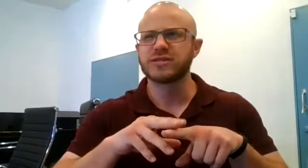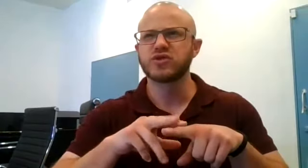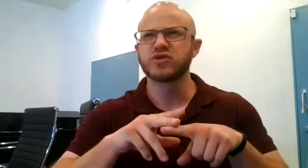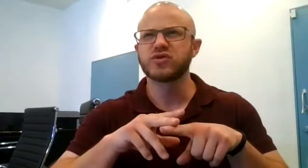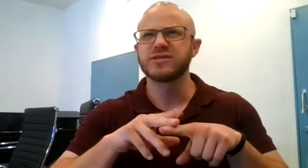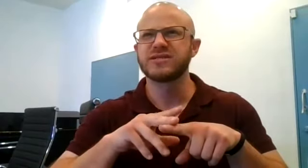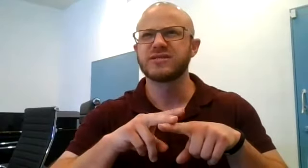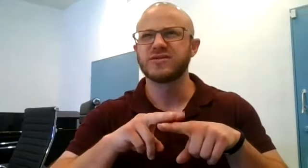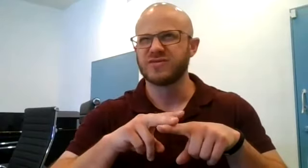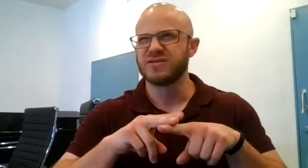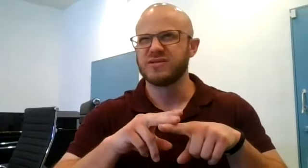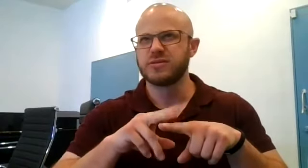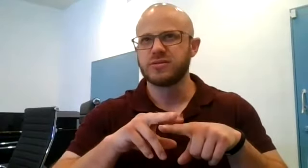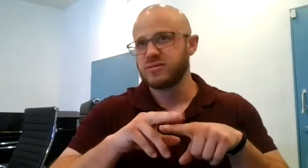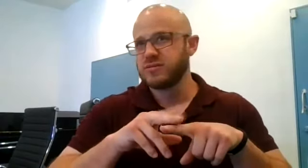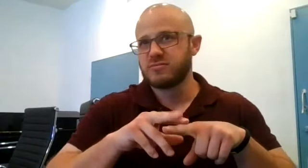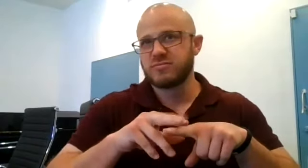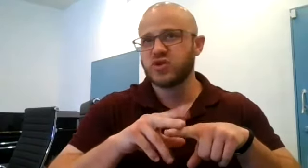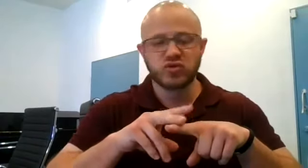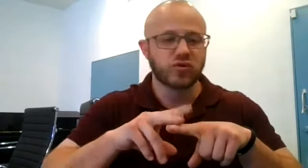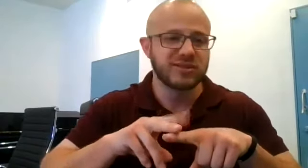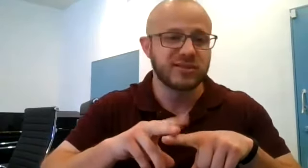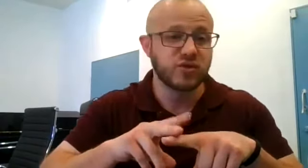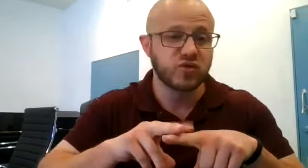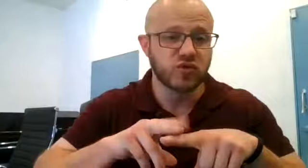Salt. Salty.